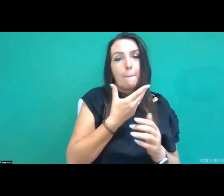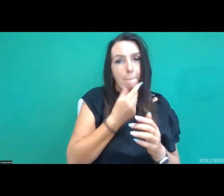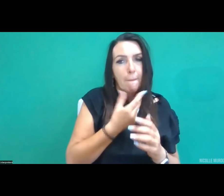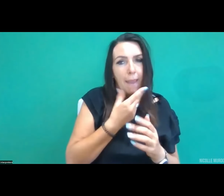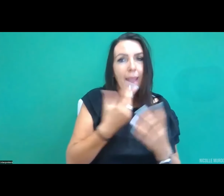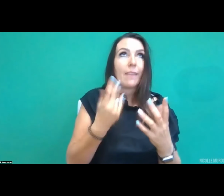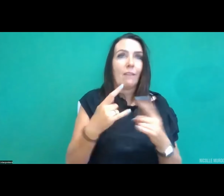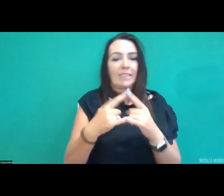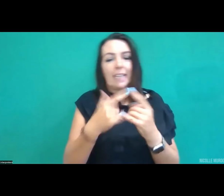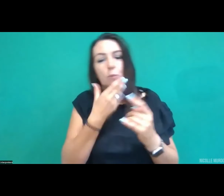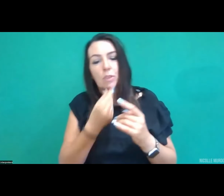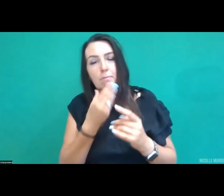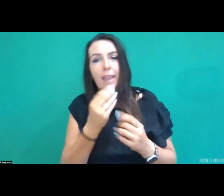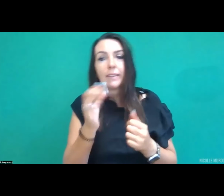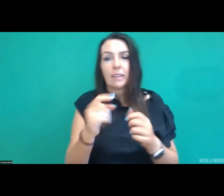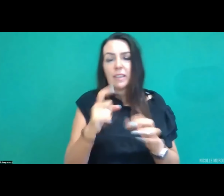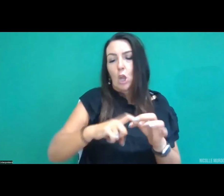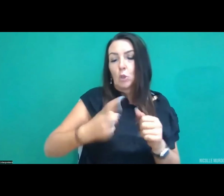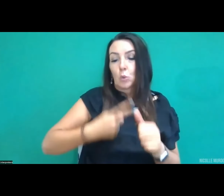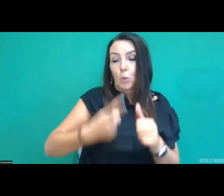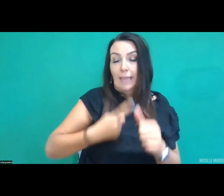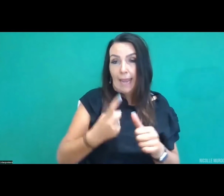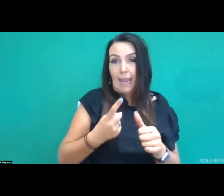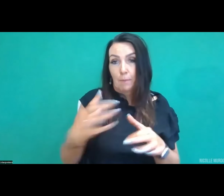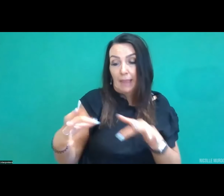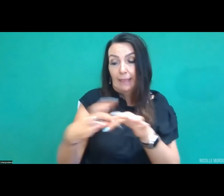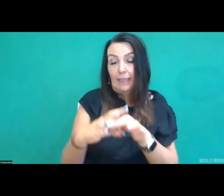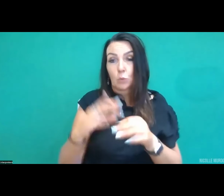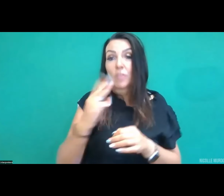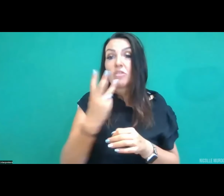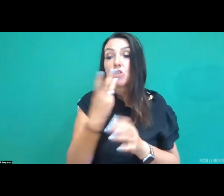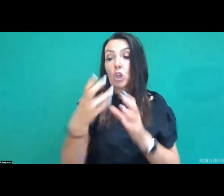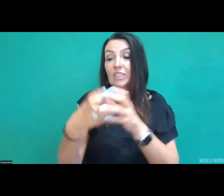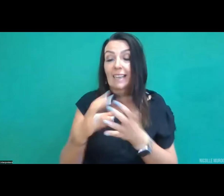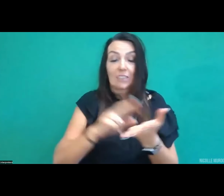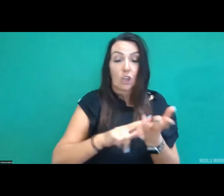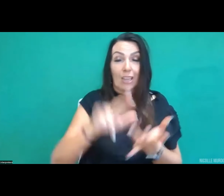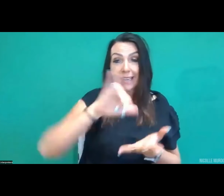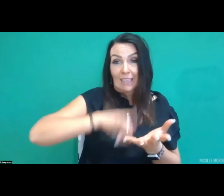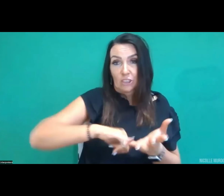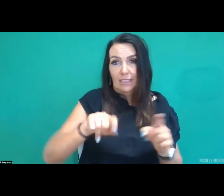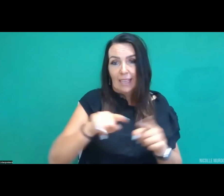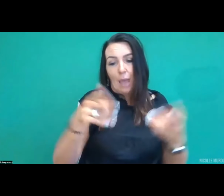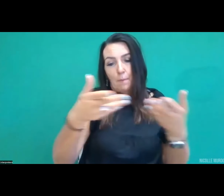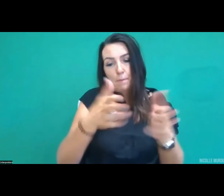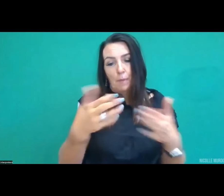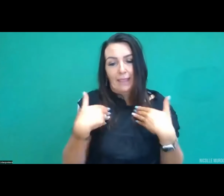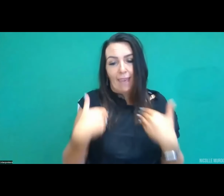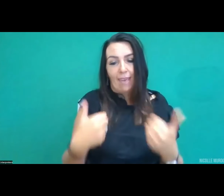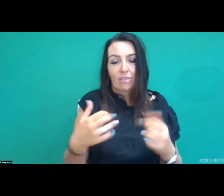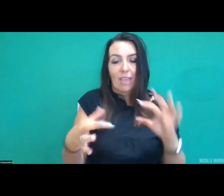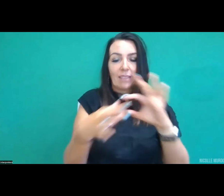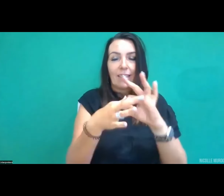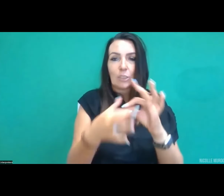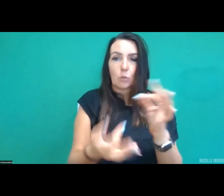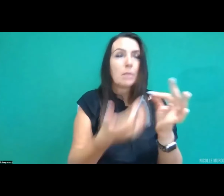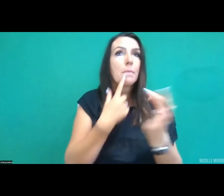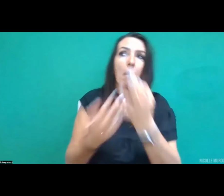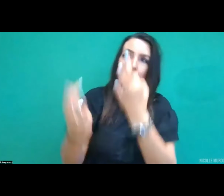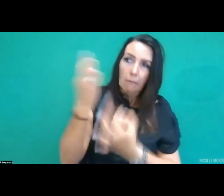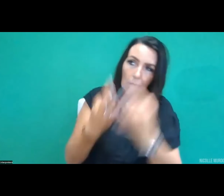question and answers have been done in collaboration between the third sector, the NHS, and public health, based on questions that we were asked from the